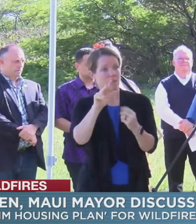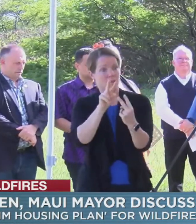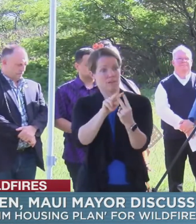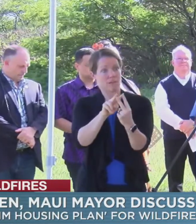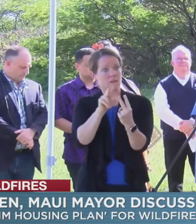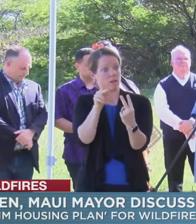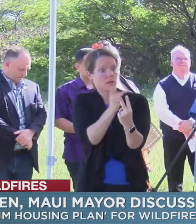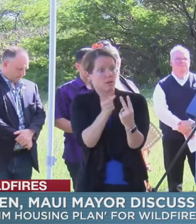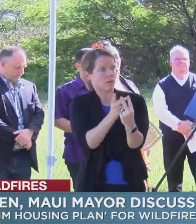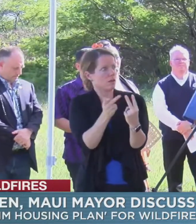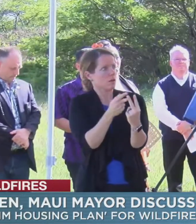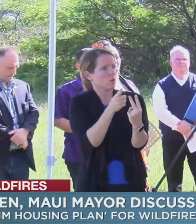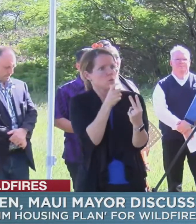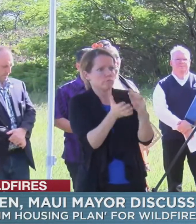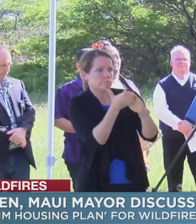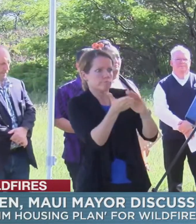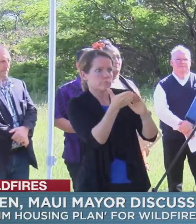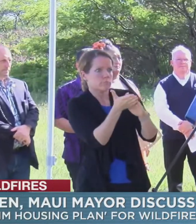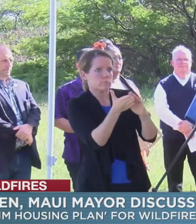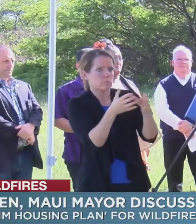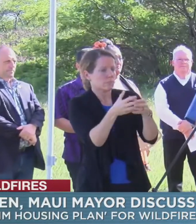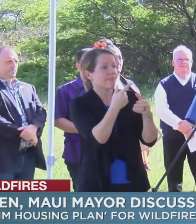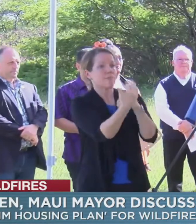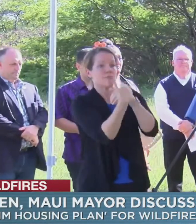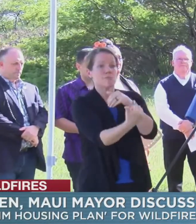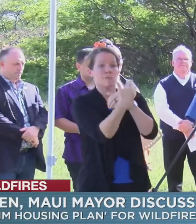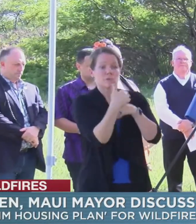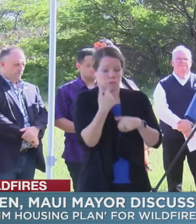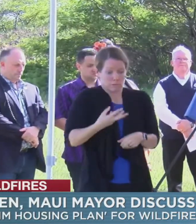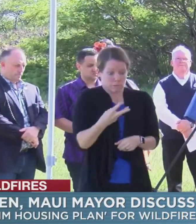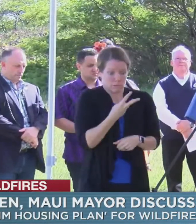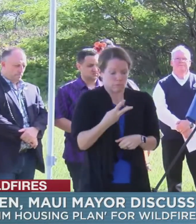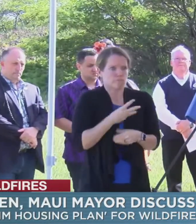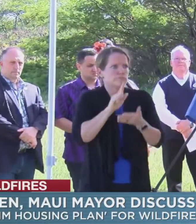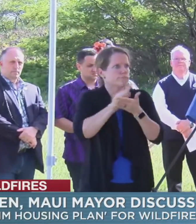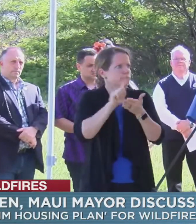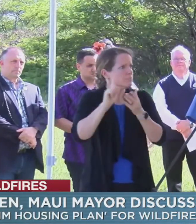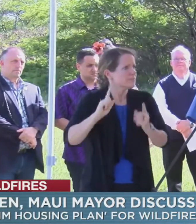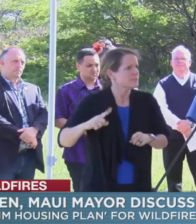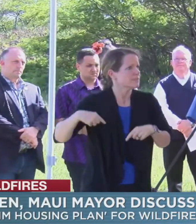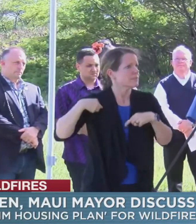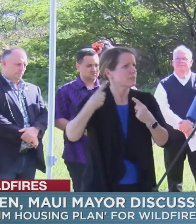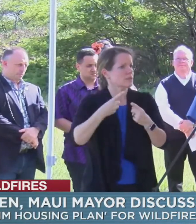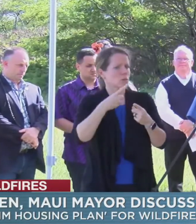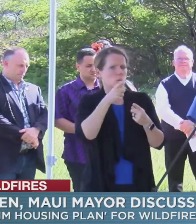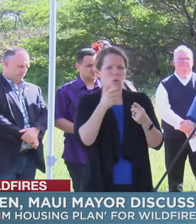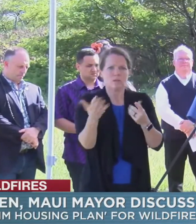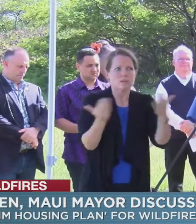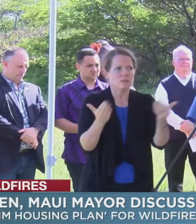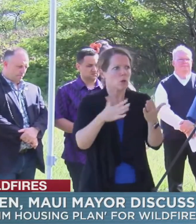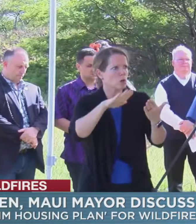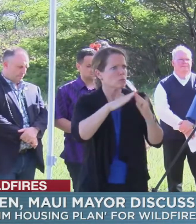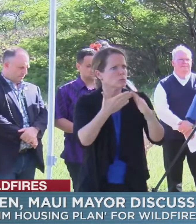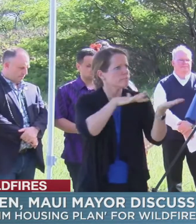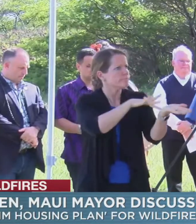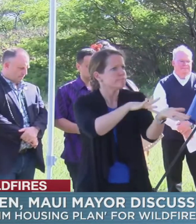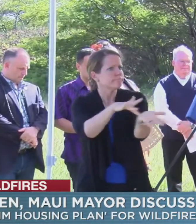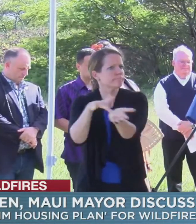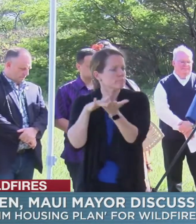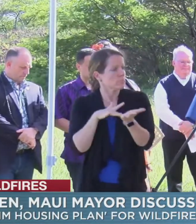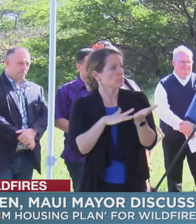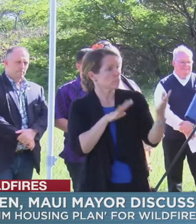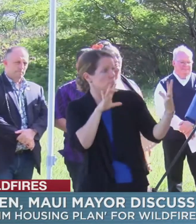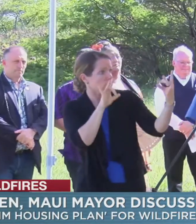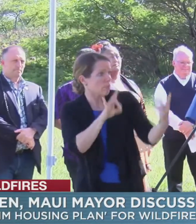to convene, the 6 of us on a weekly basis, to get our input, to give us their